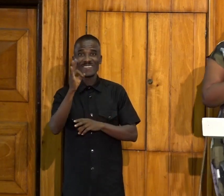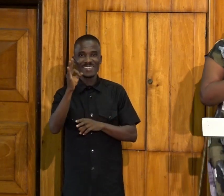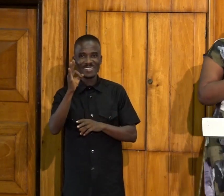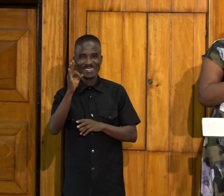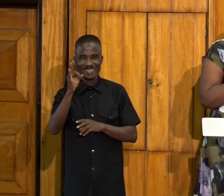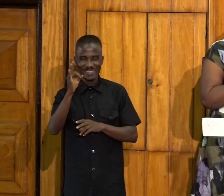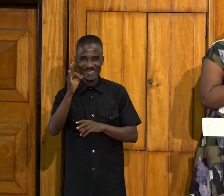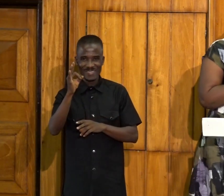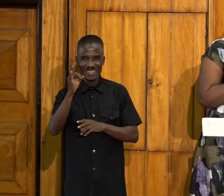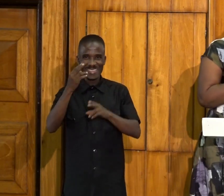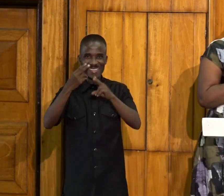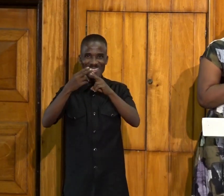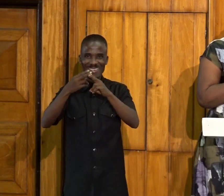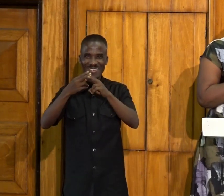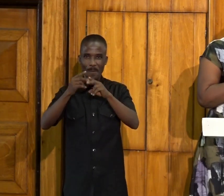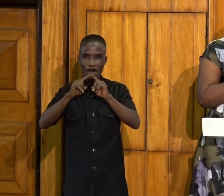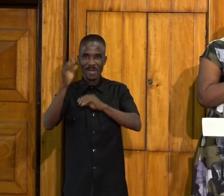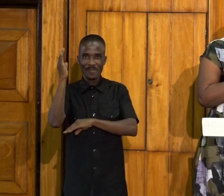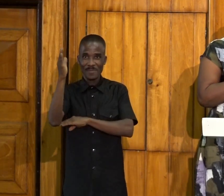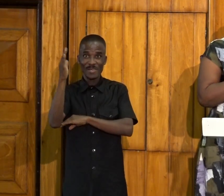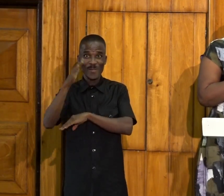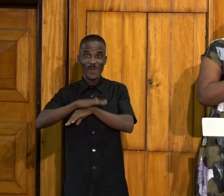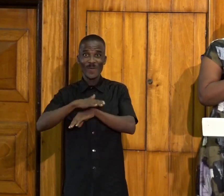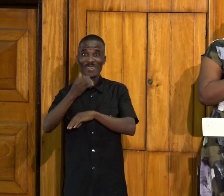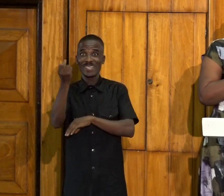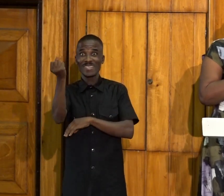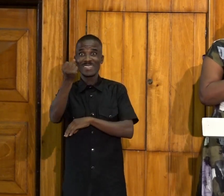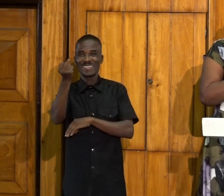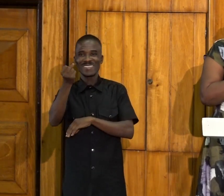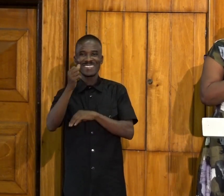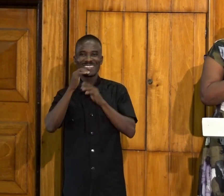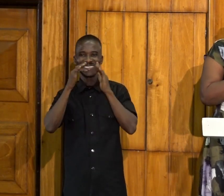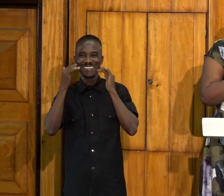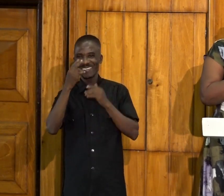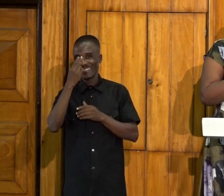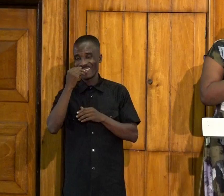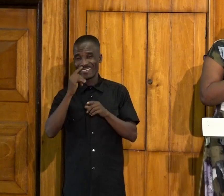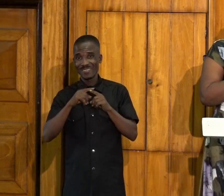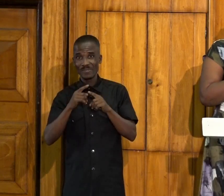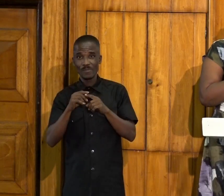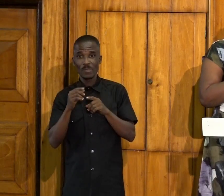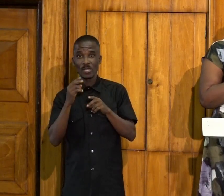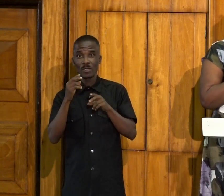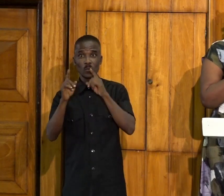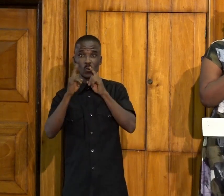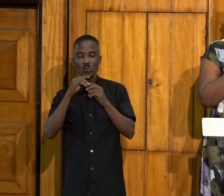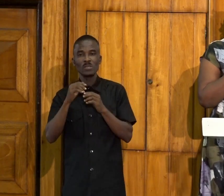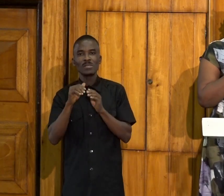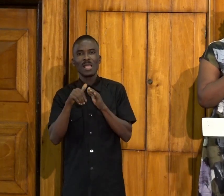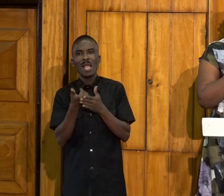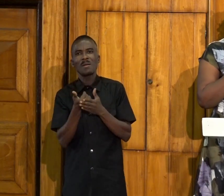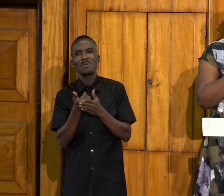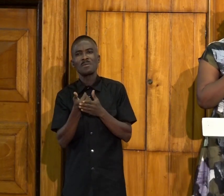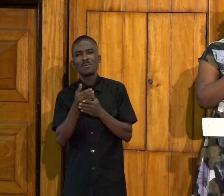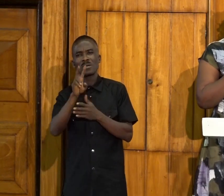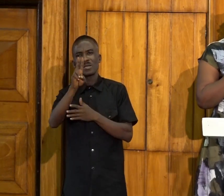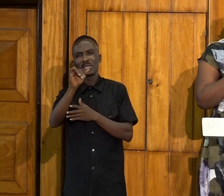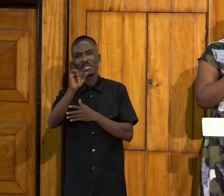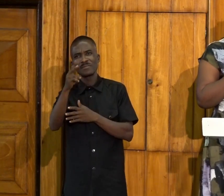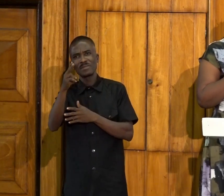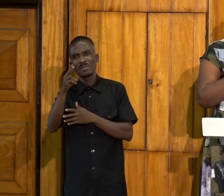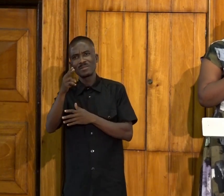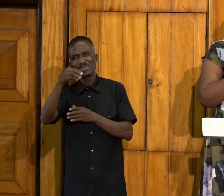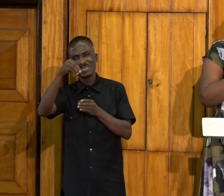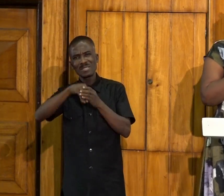Saturday. Okay, he spoke to us about the high HIV among pregnant and lactating people